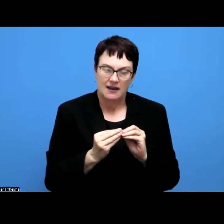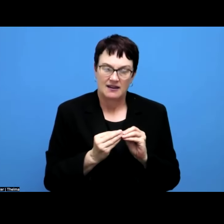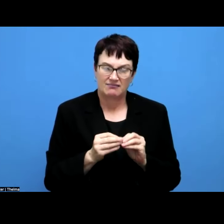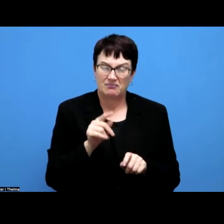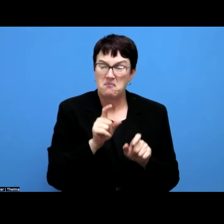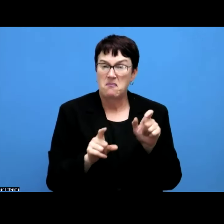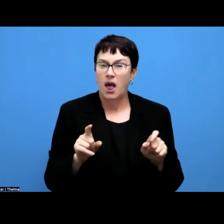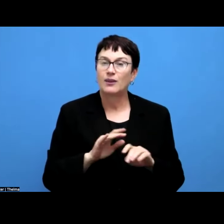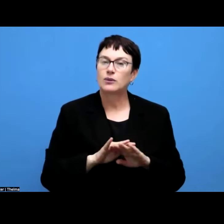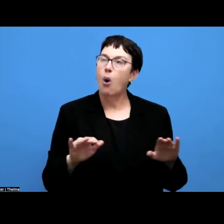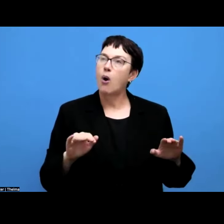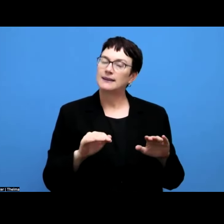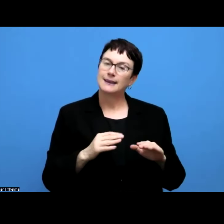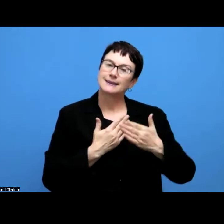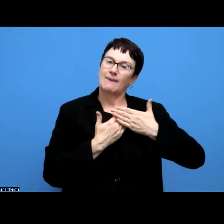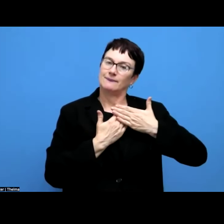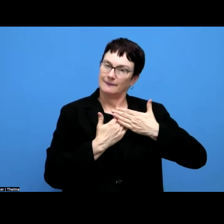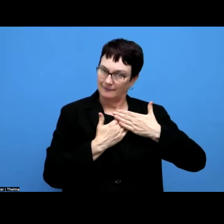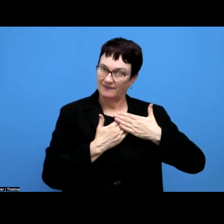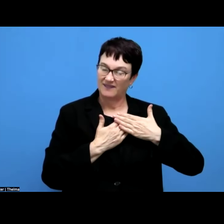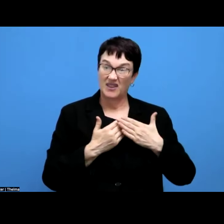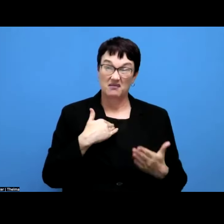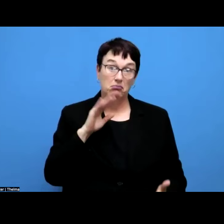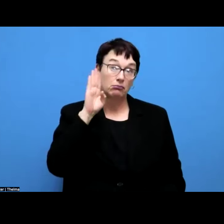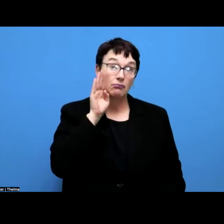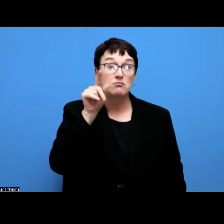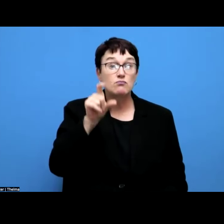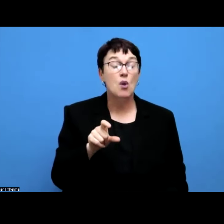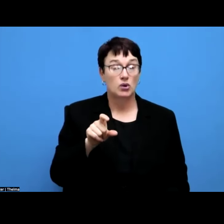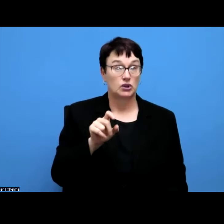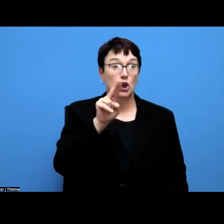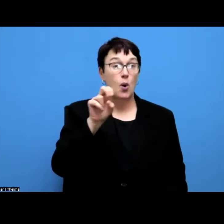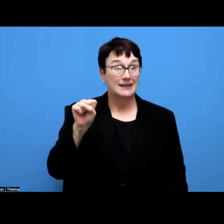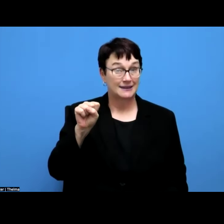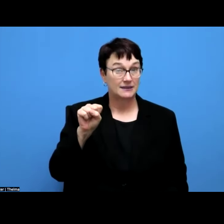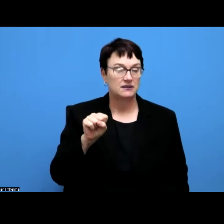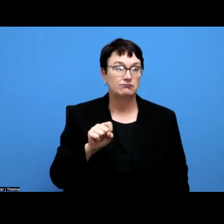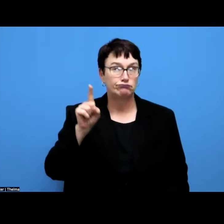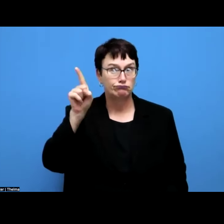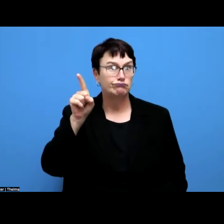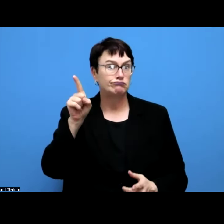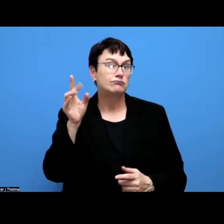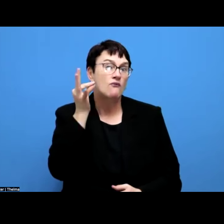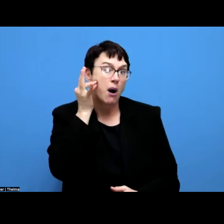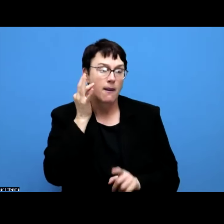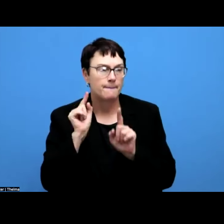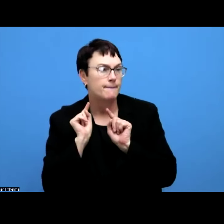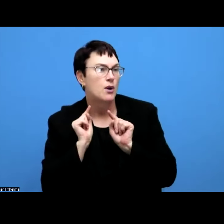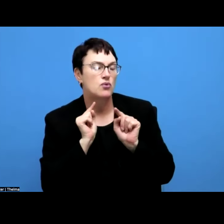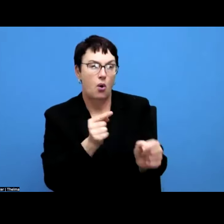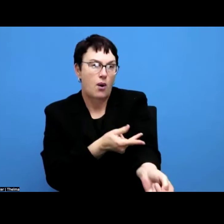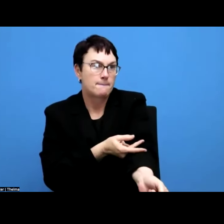situations. We heard from a woman in the United States who said, when I went to get a blood test, I said that I was scared to do